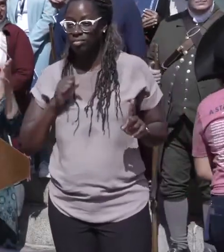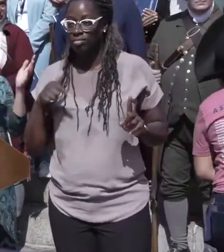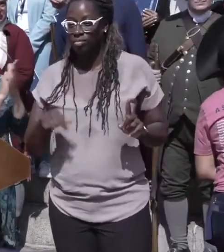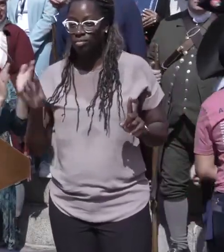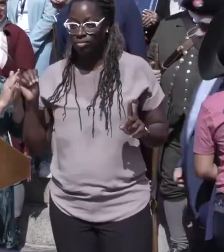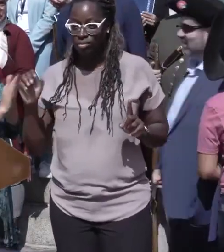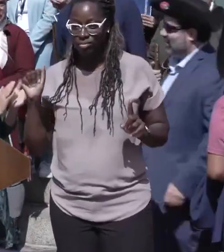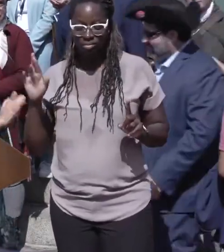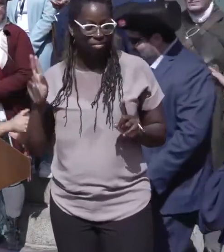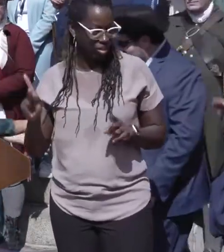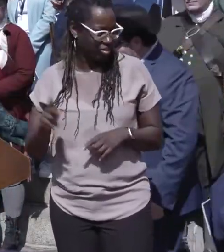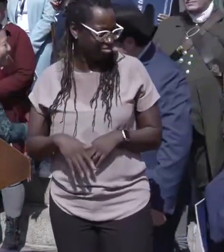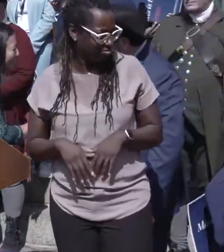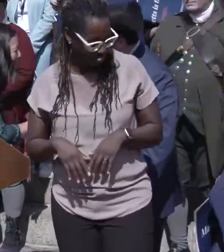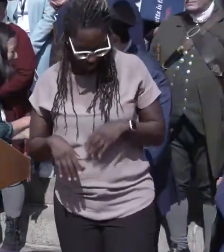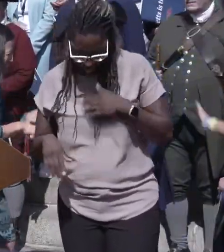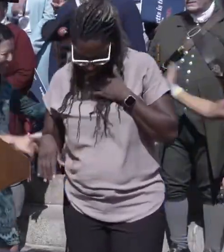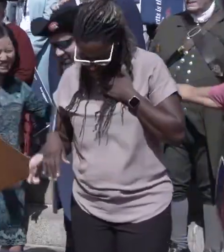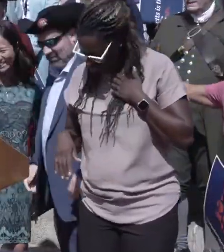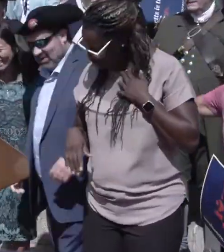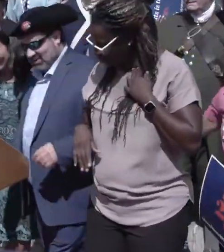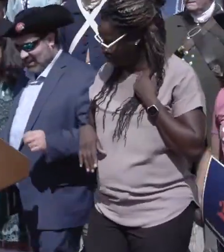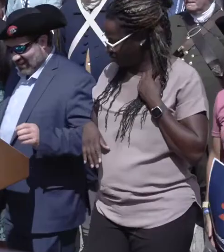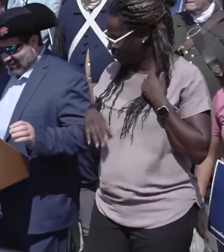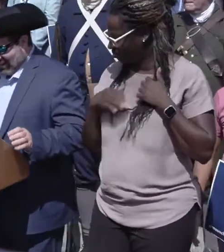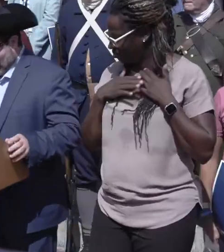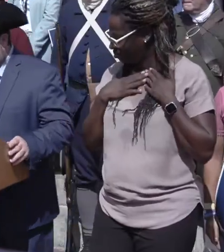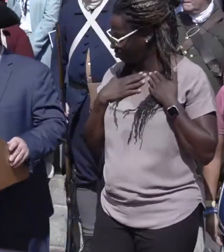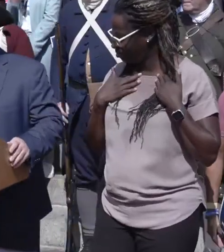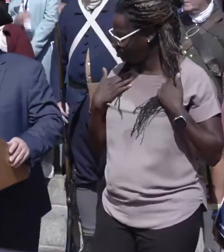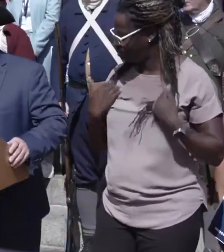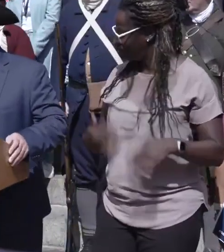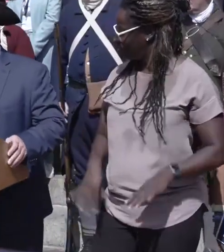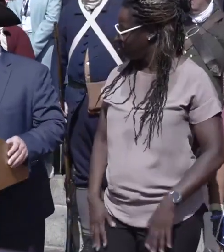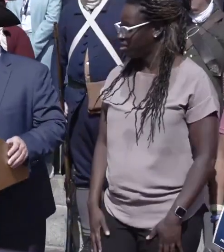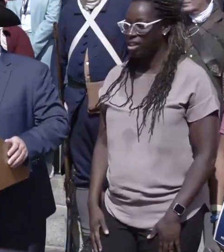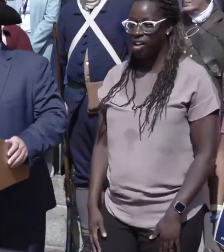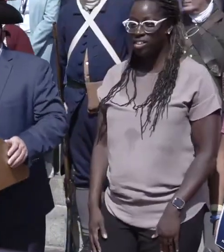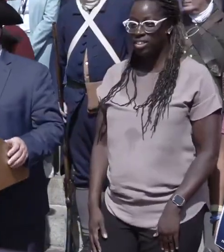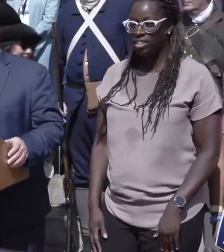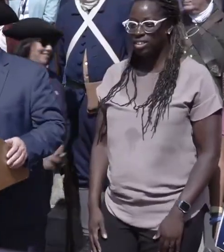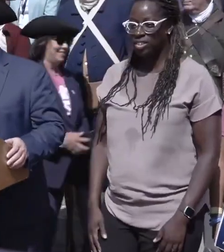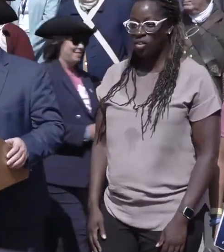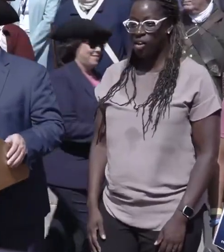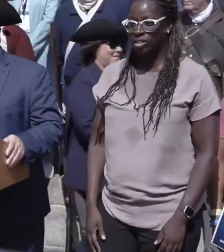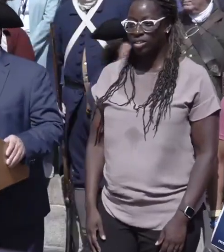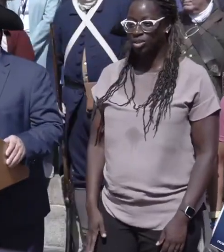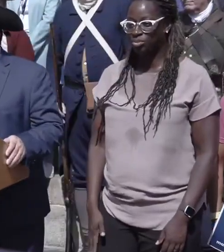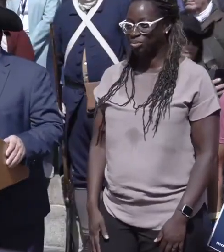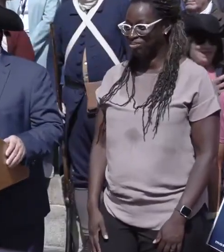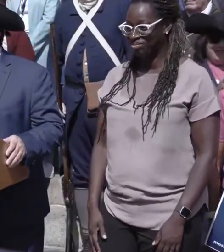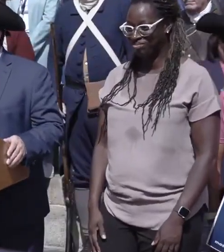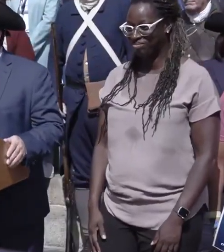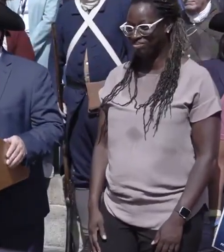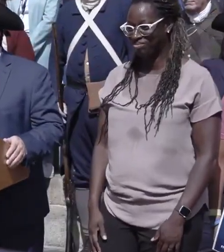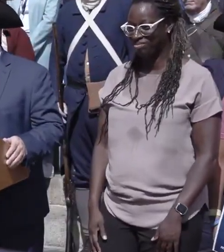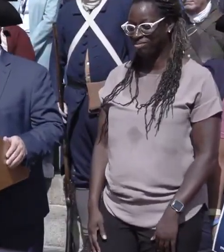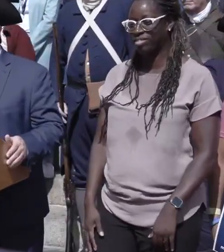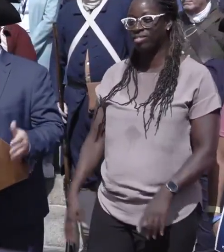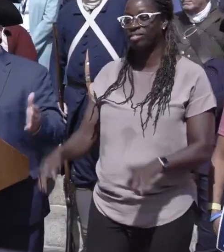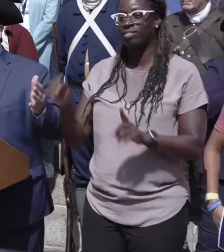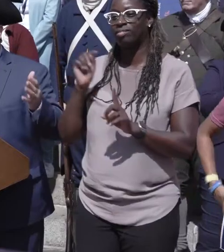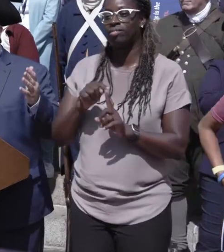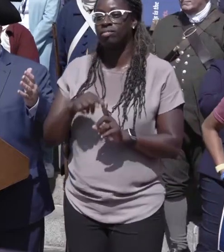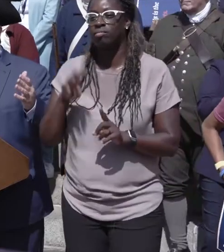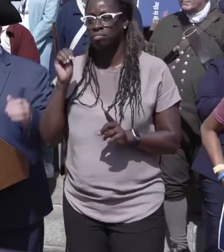Woo! Who's actually here? Thank you very much. Thank you so much, Mayor. I don't know if Paul Revere